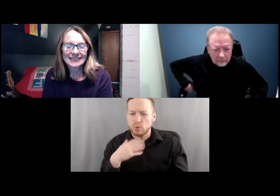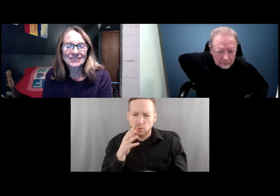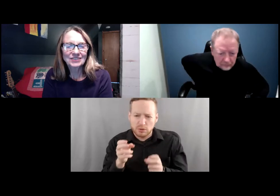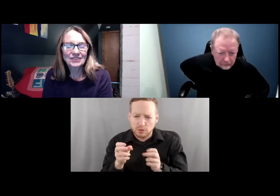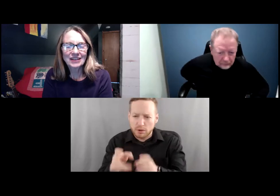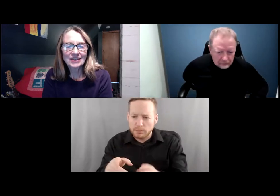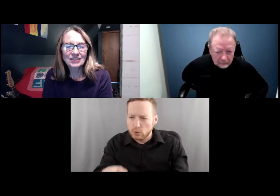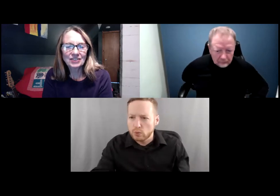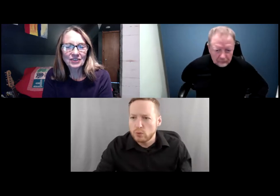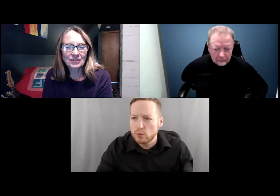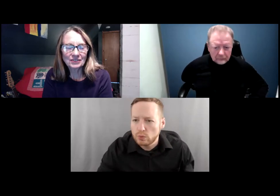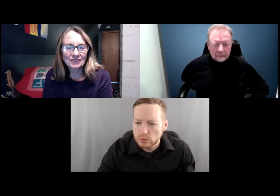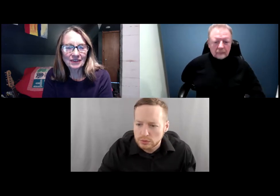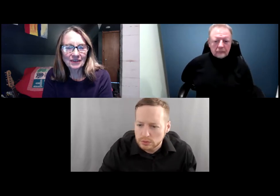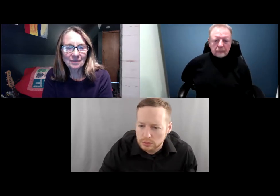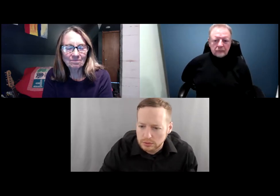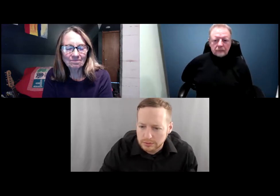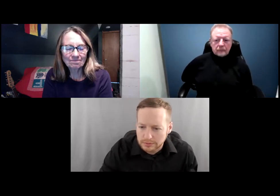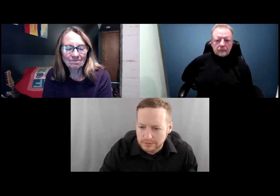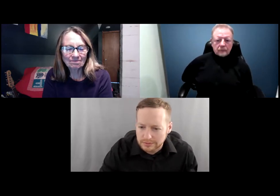It doesn't look like I can share this,